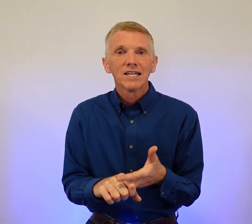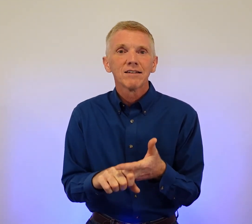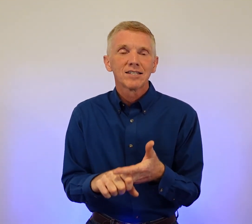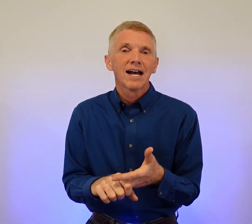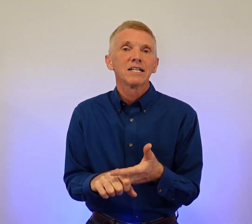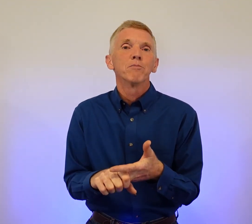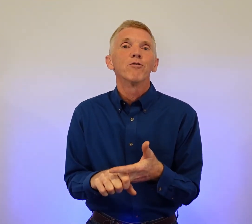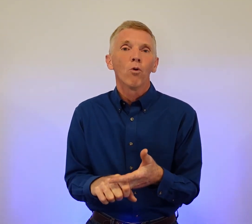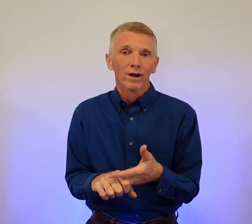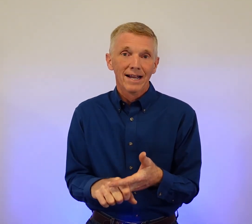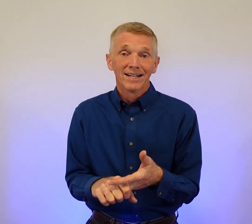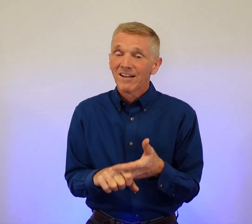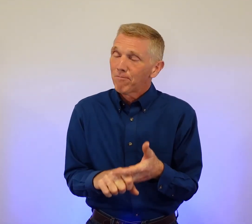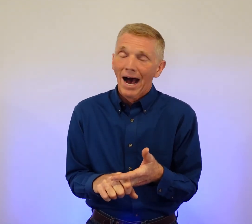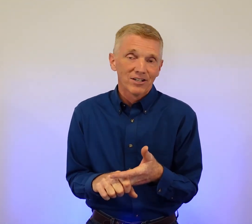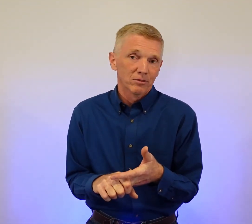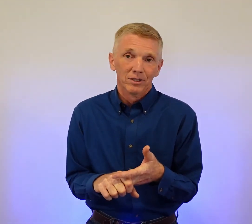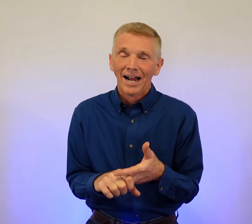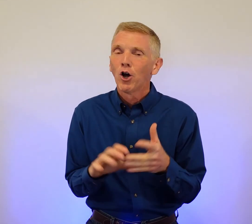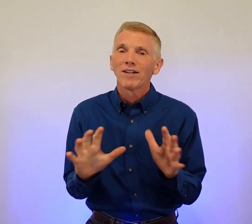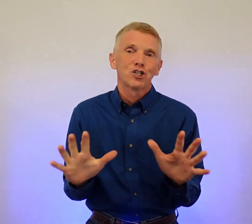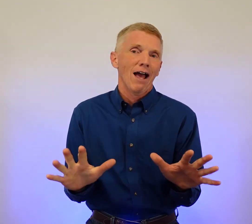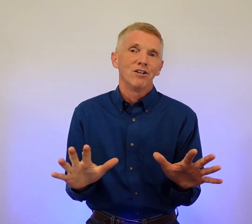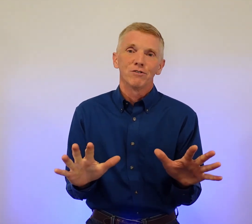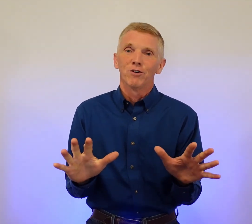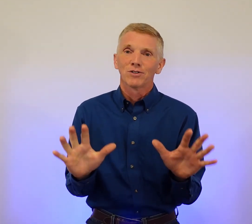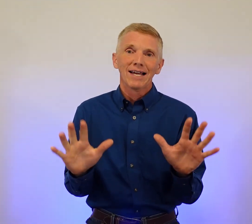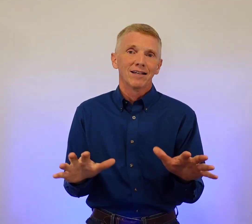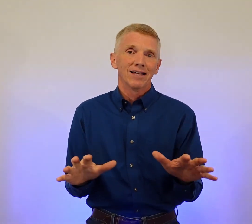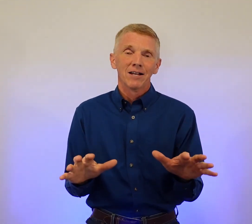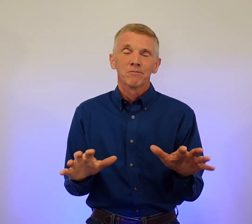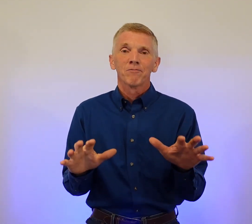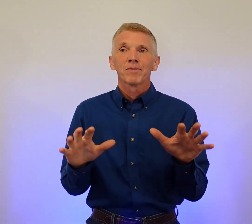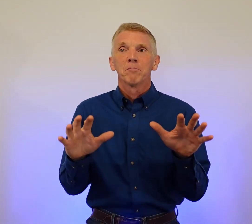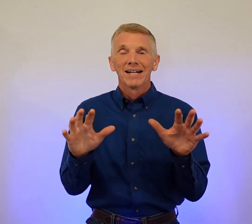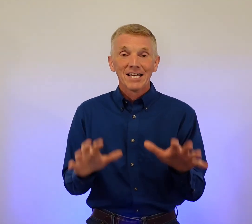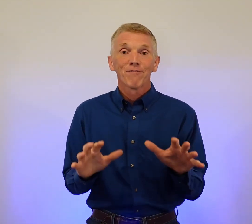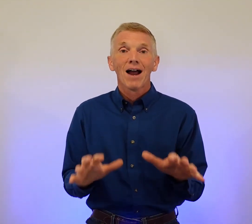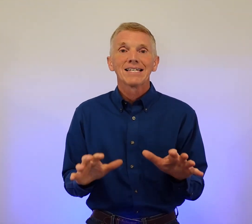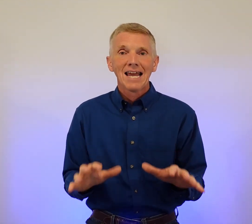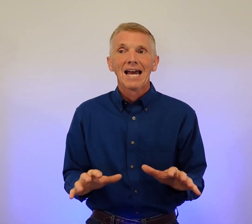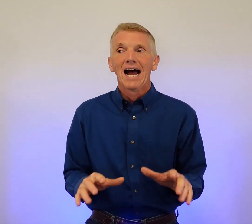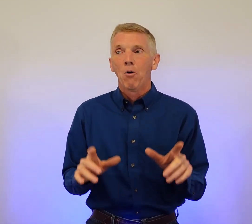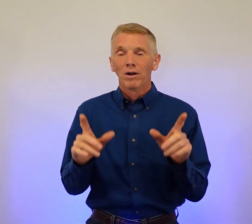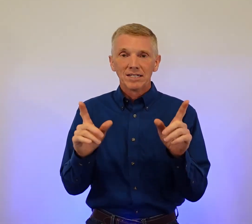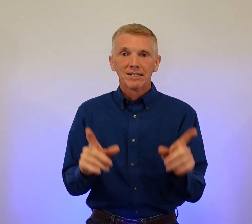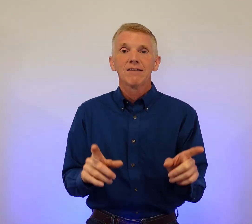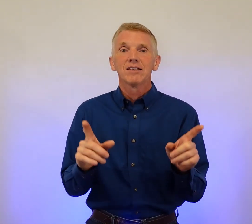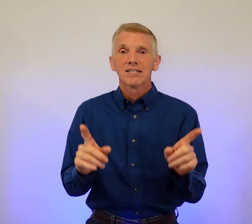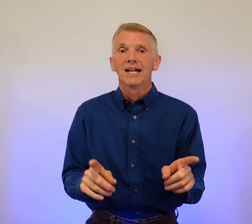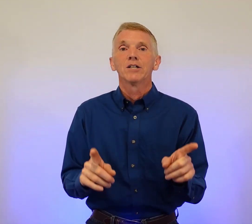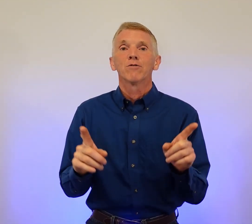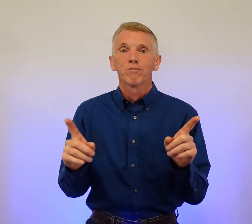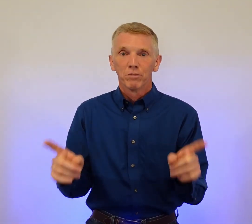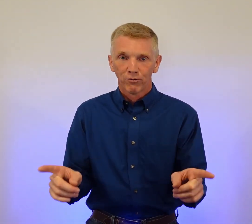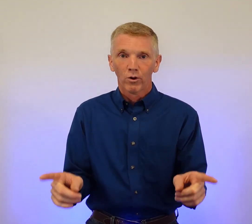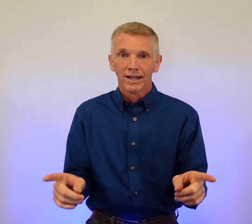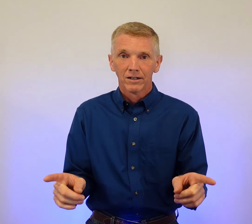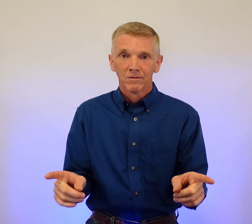the setting beforehand, if possible. I know that's challenging, folks. I get that. But if I can, I want to see the setting beforehand.